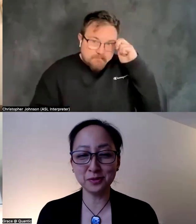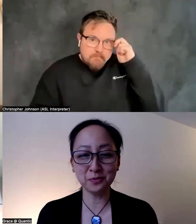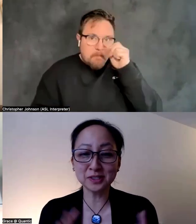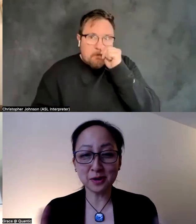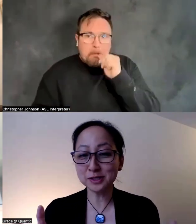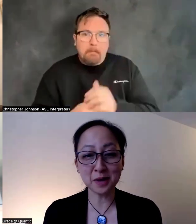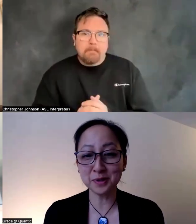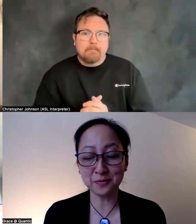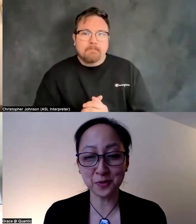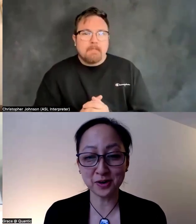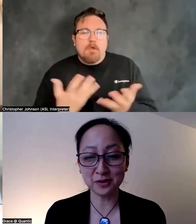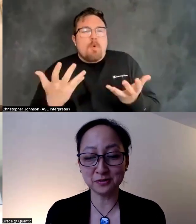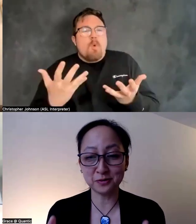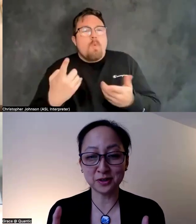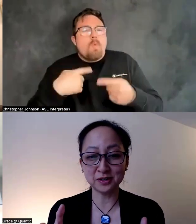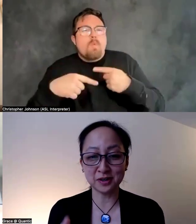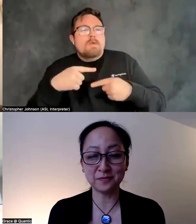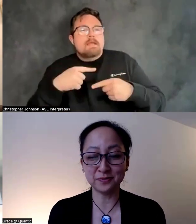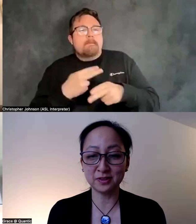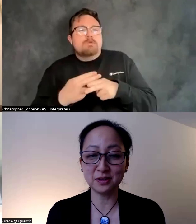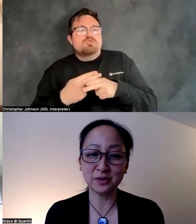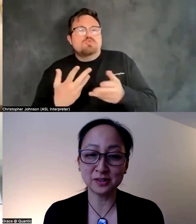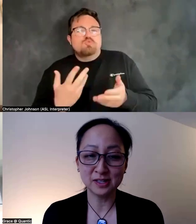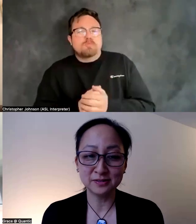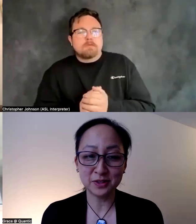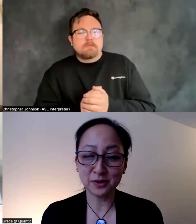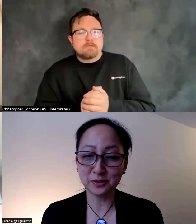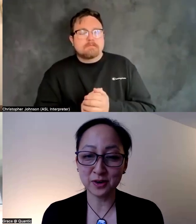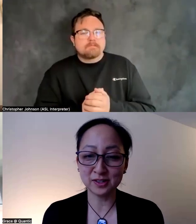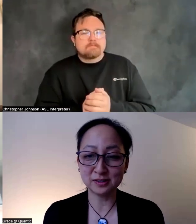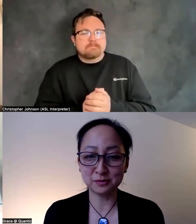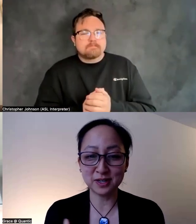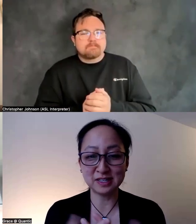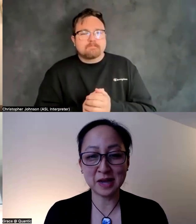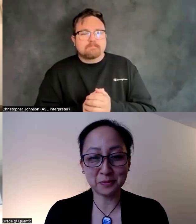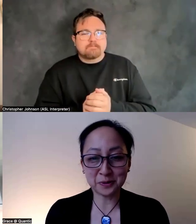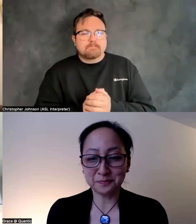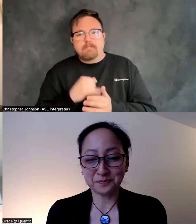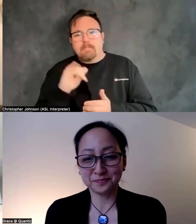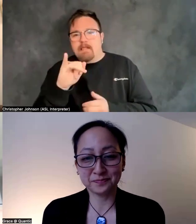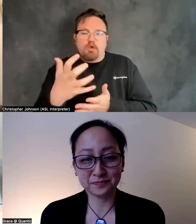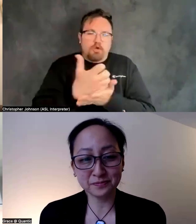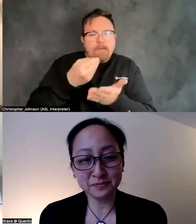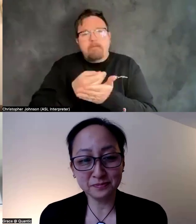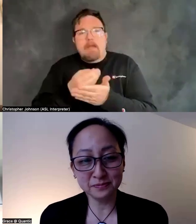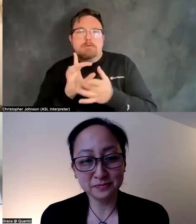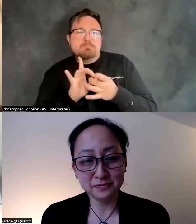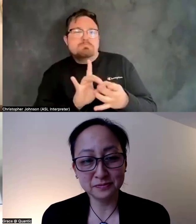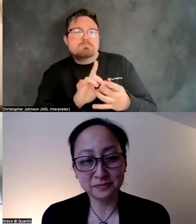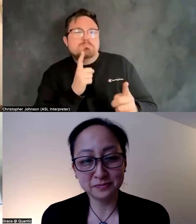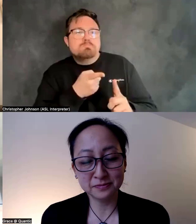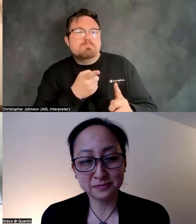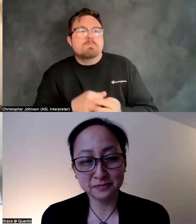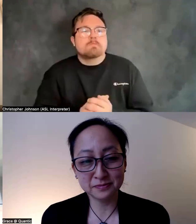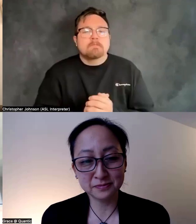whatever you're, what's coming up for yours as far as raising capital?